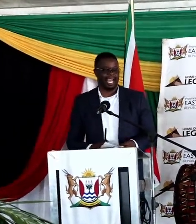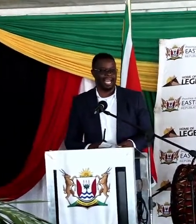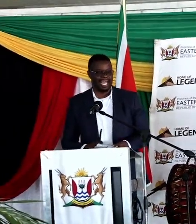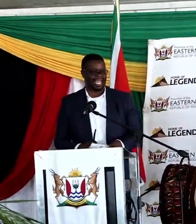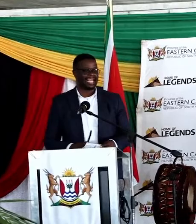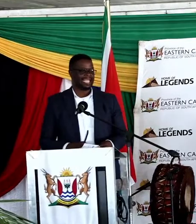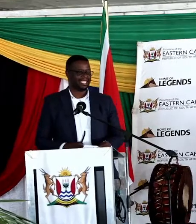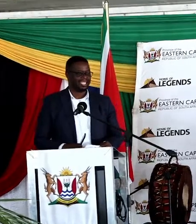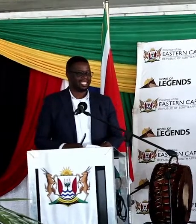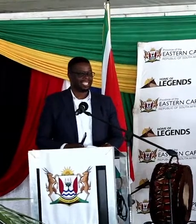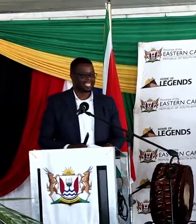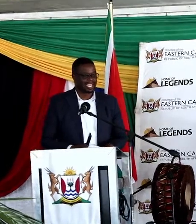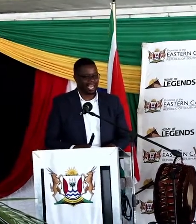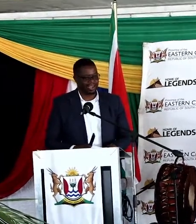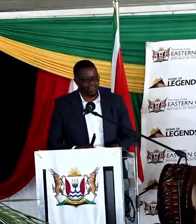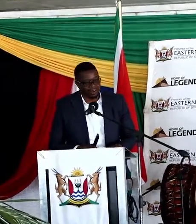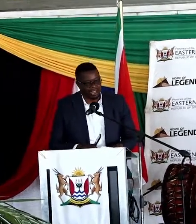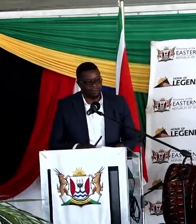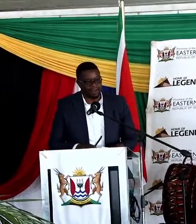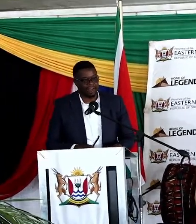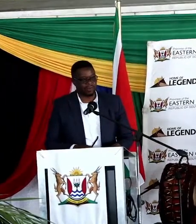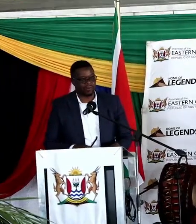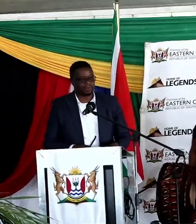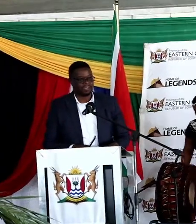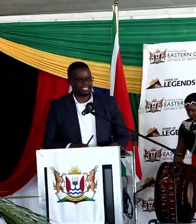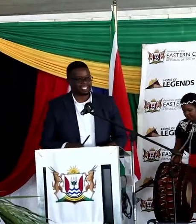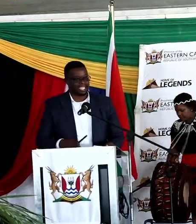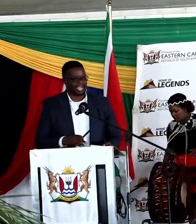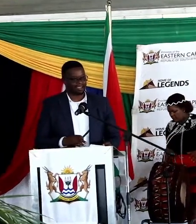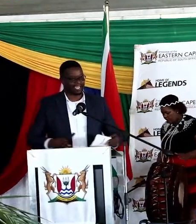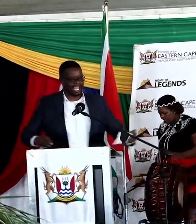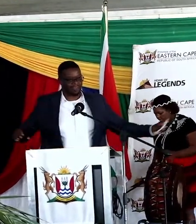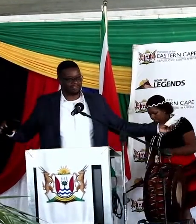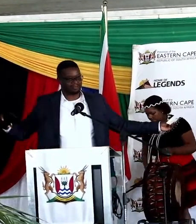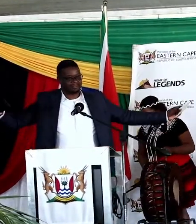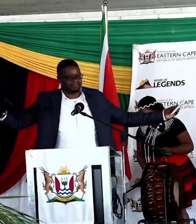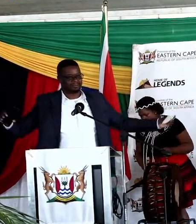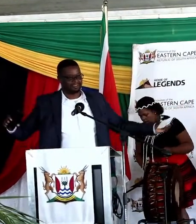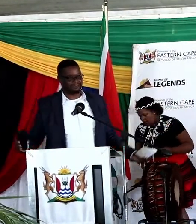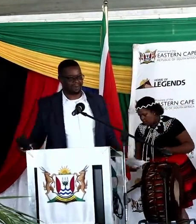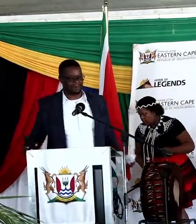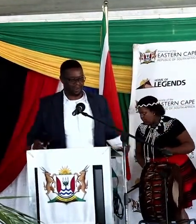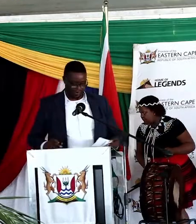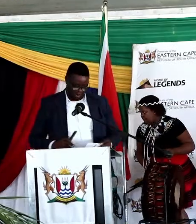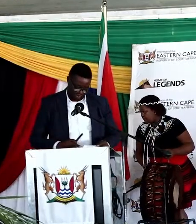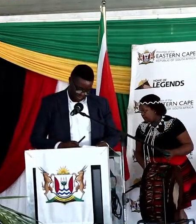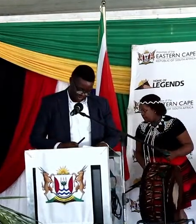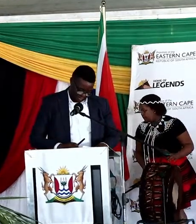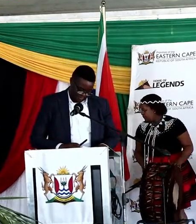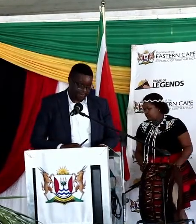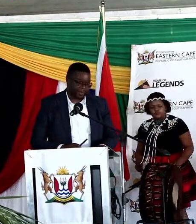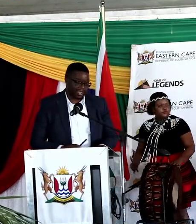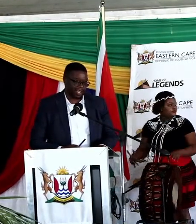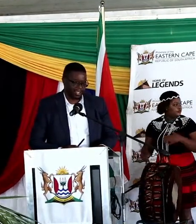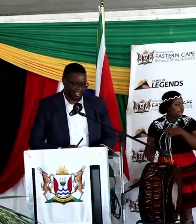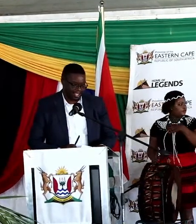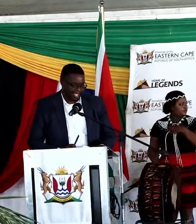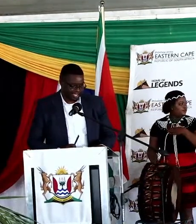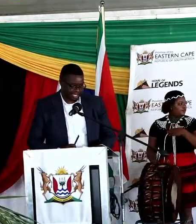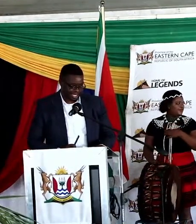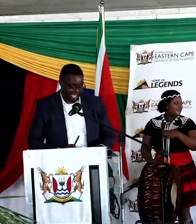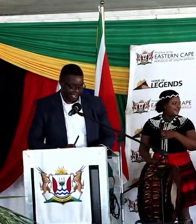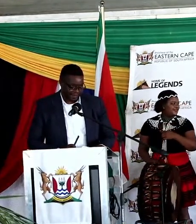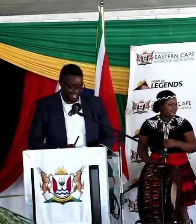kaloku mafaku siya kula ndawo wayebhabha kuyo uPremier itsitsikama. Enxiba